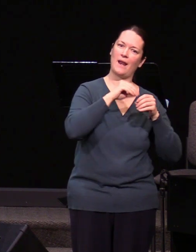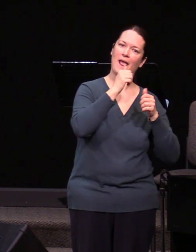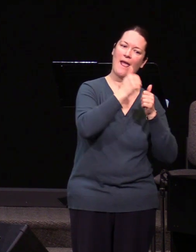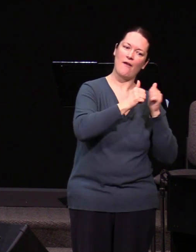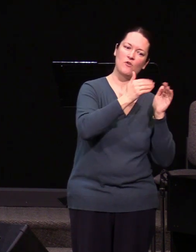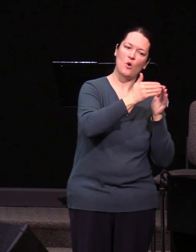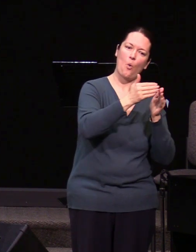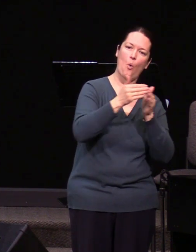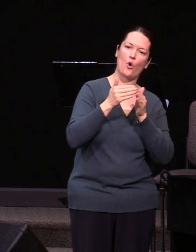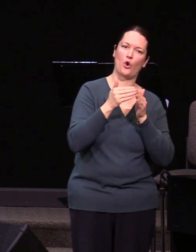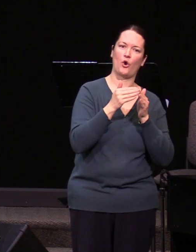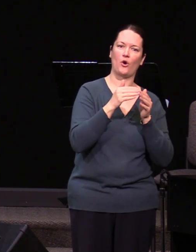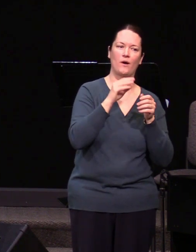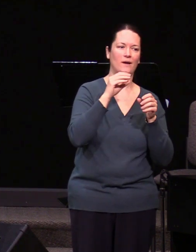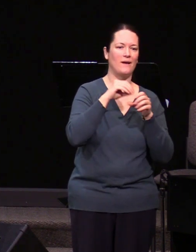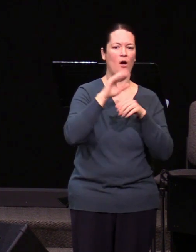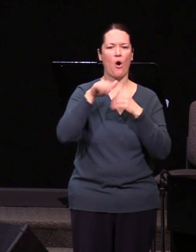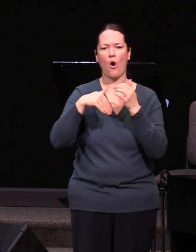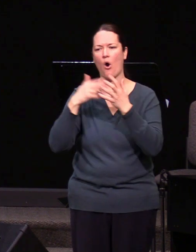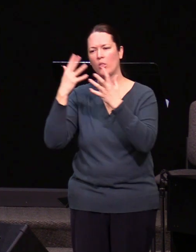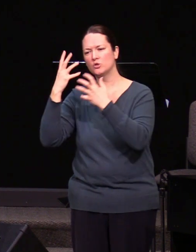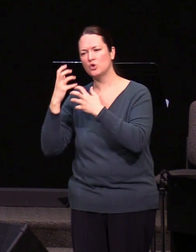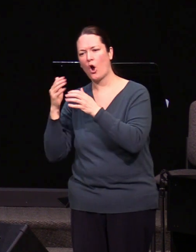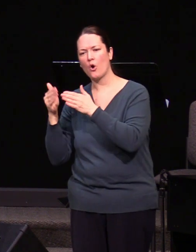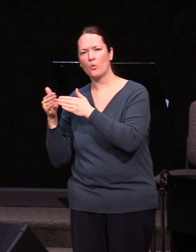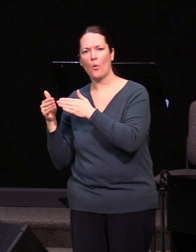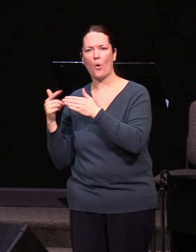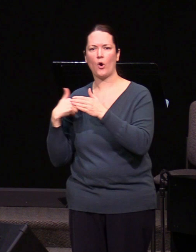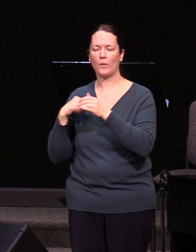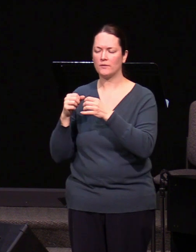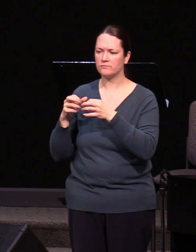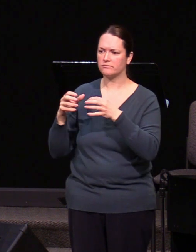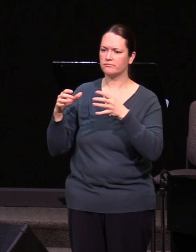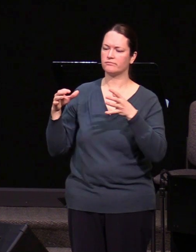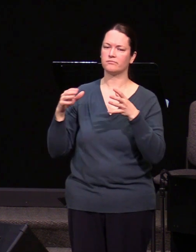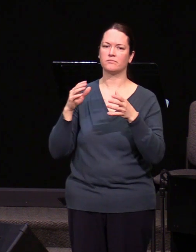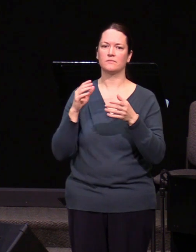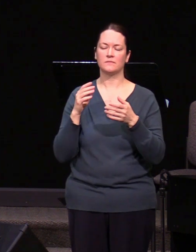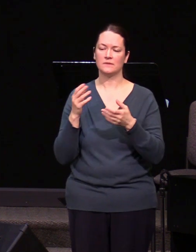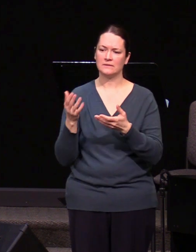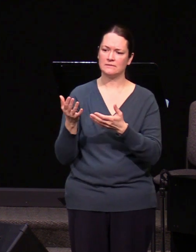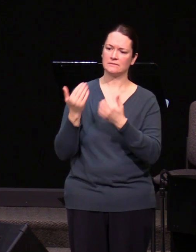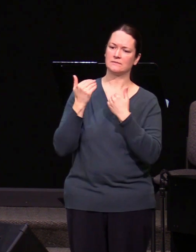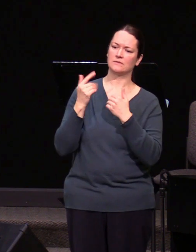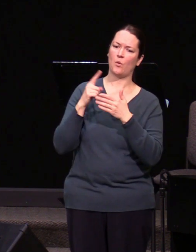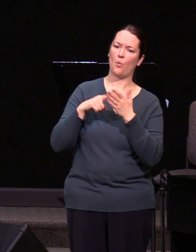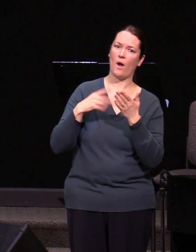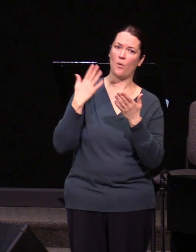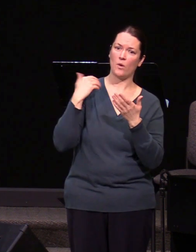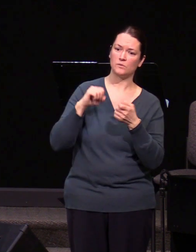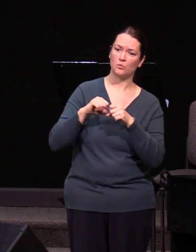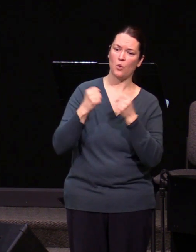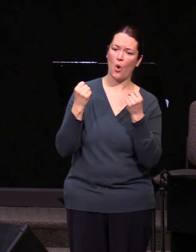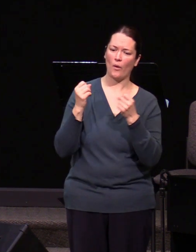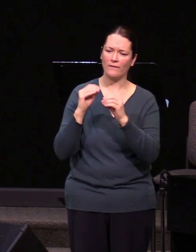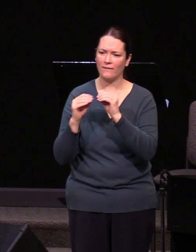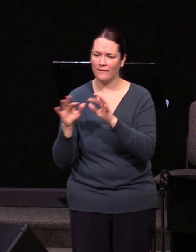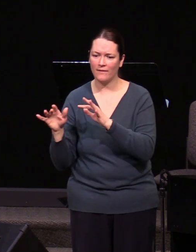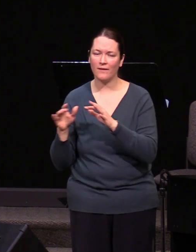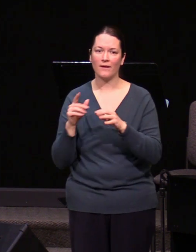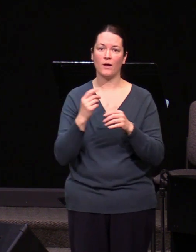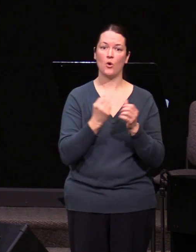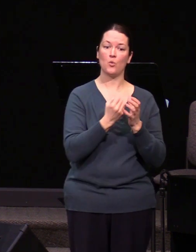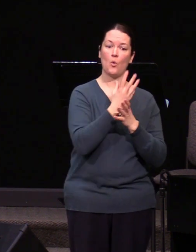dark corners of all of creation, to redeem what is broken, and to grow flowers where there were